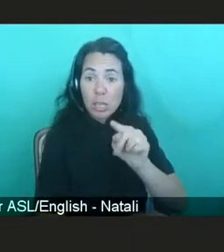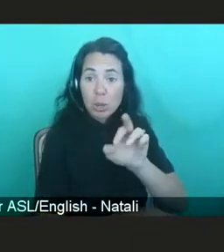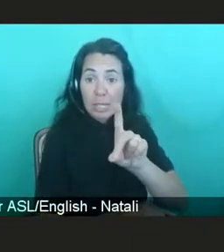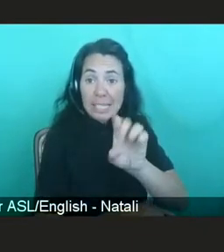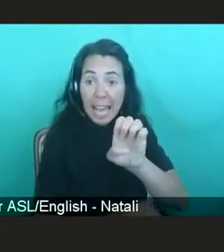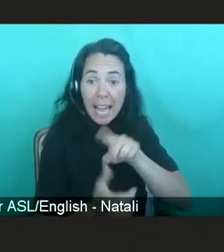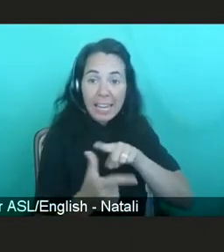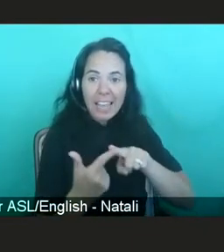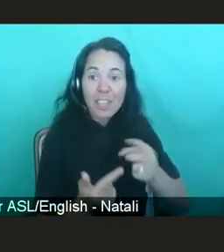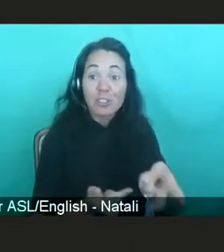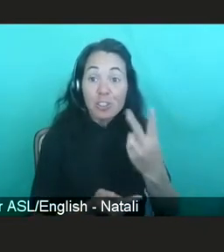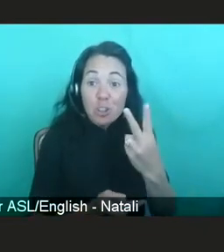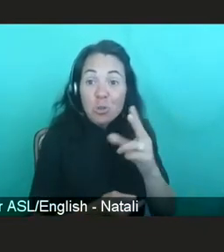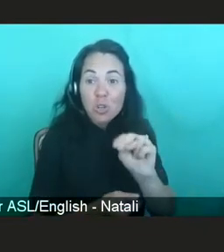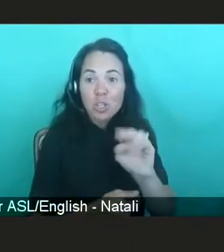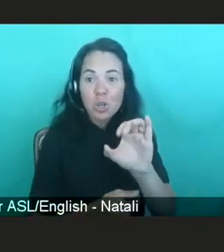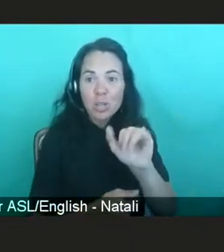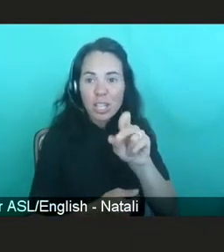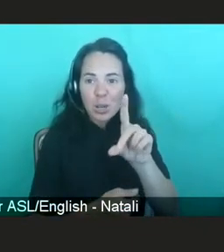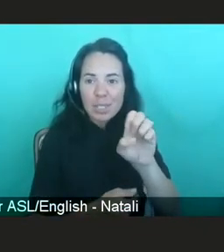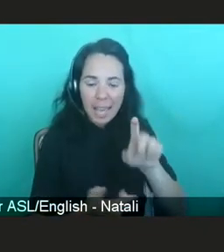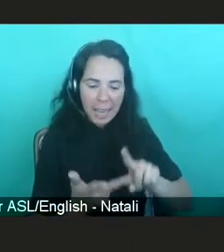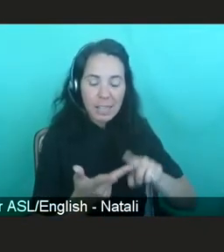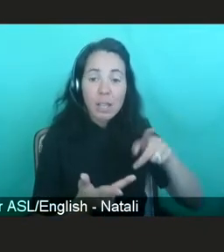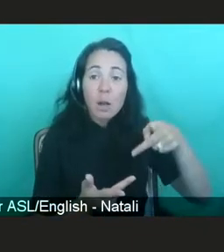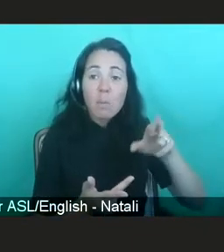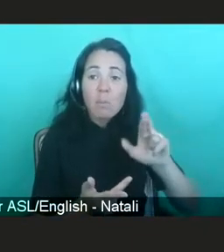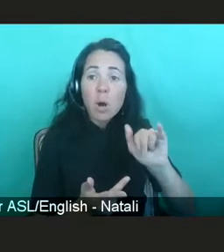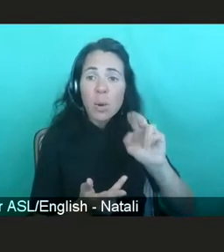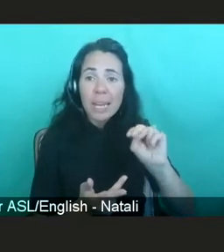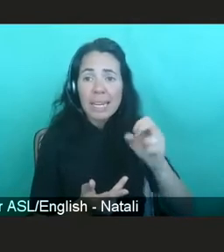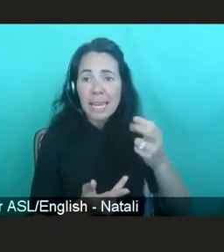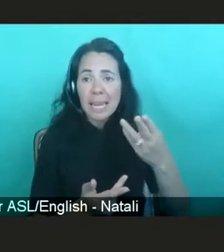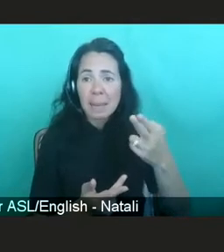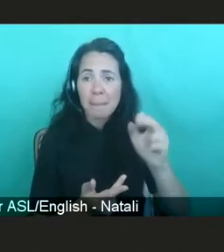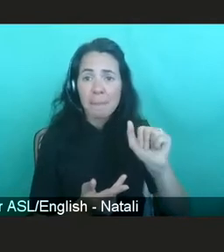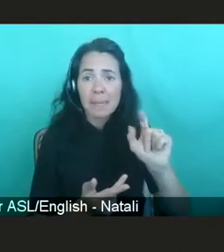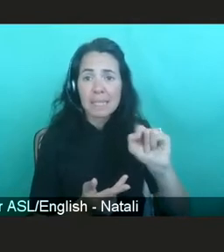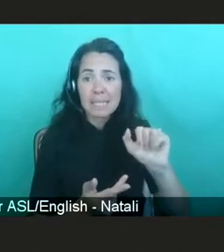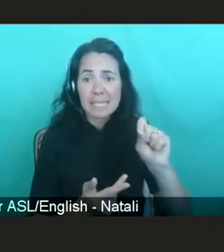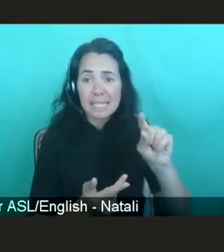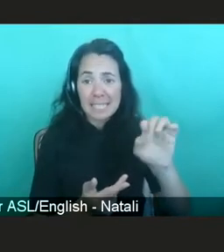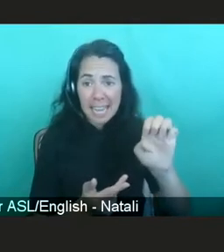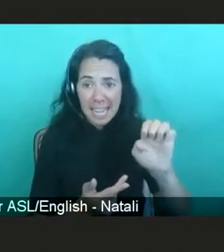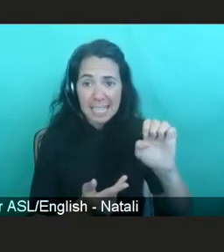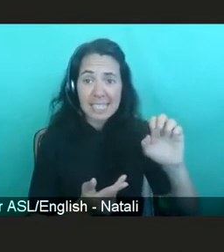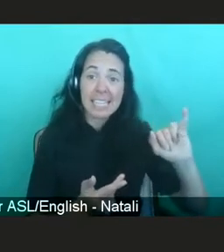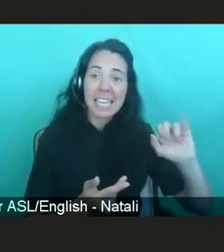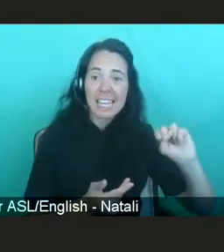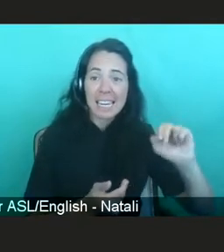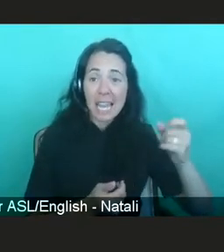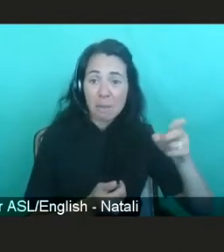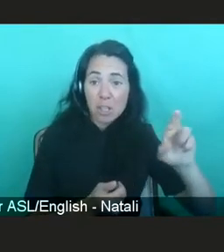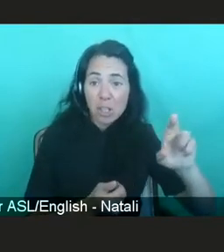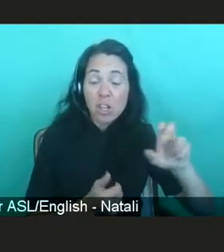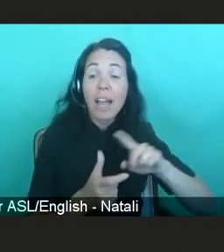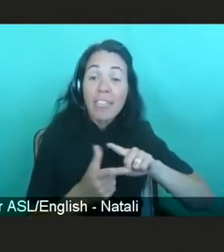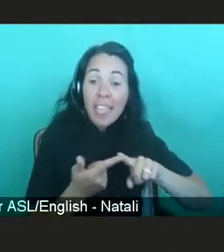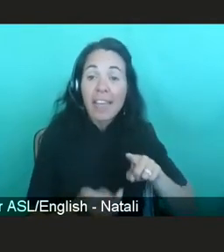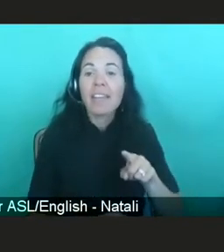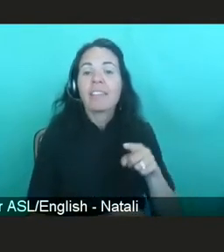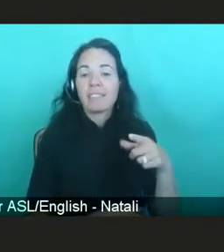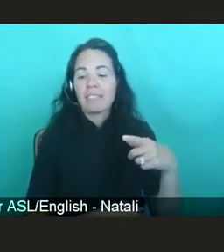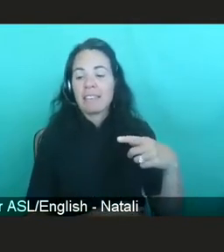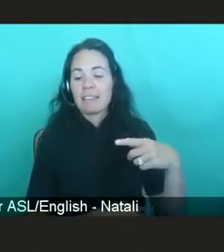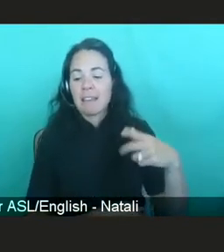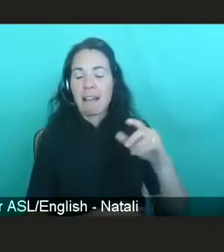protease inhibitors. And we then started to develop highly active antiretroviral therapy. If you look at that, it was